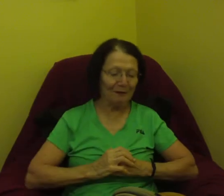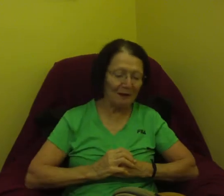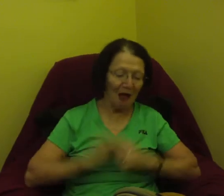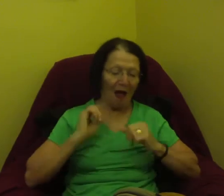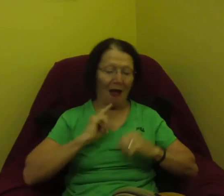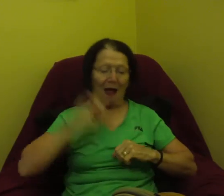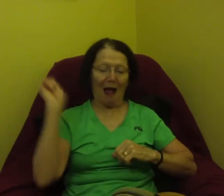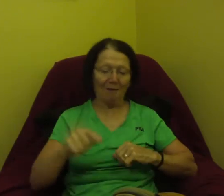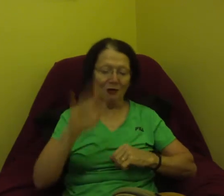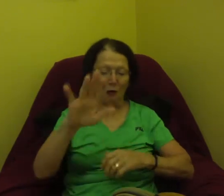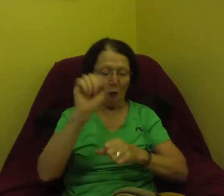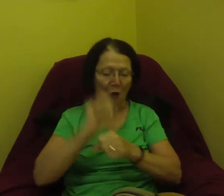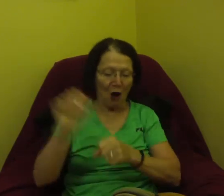I've to the floor.